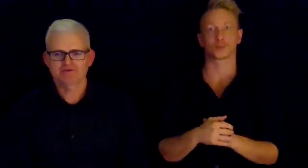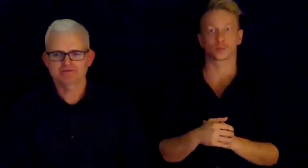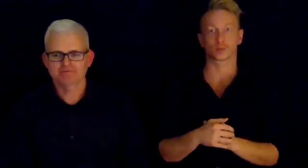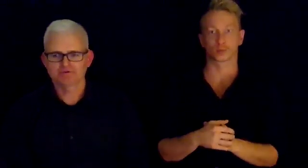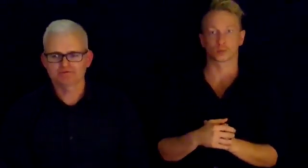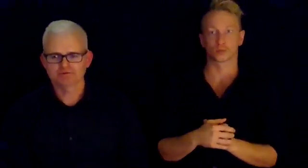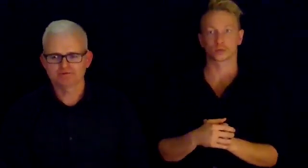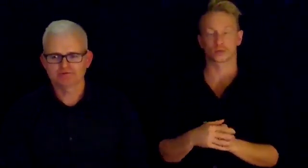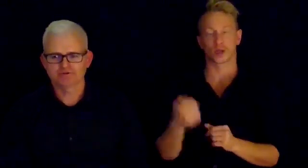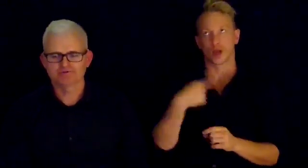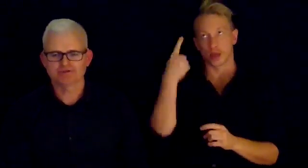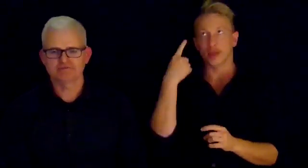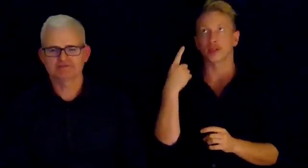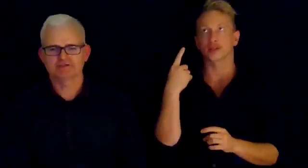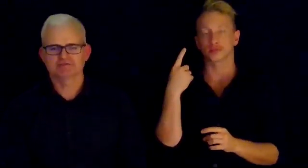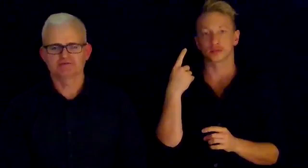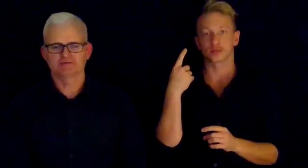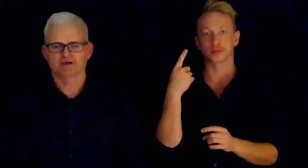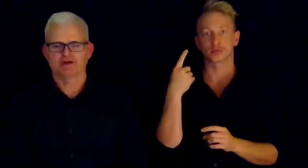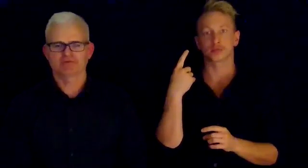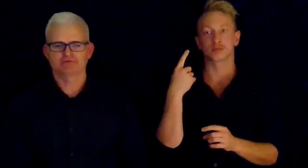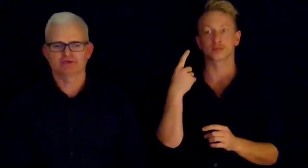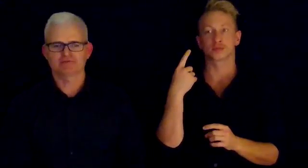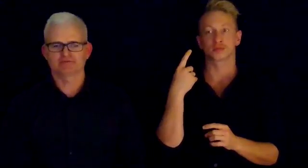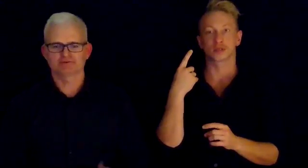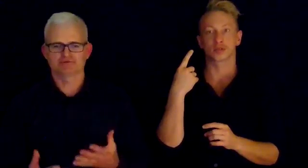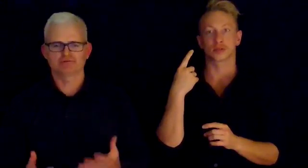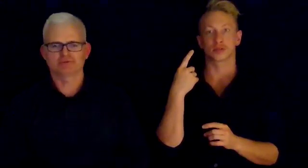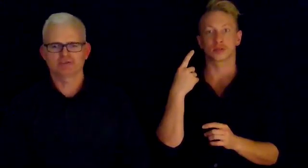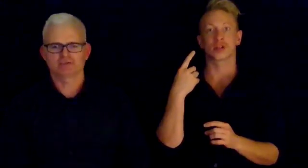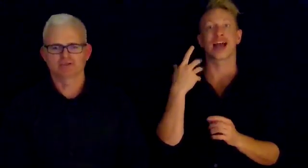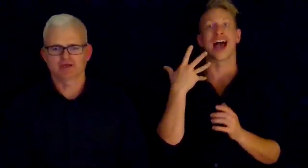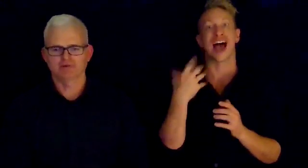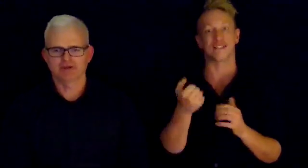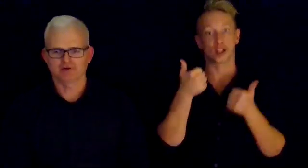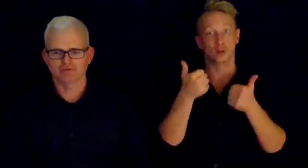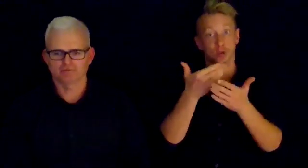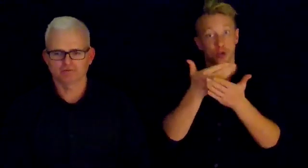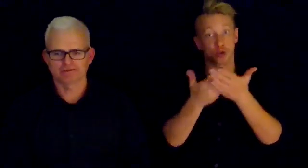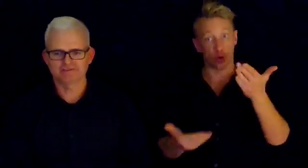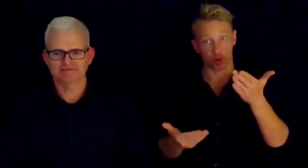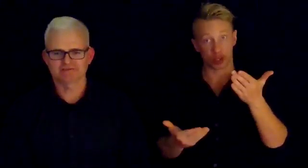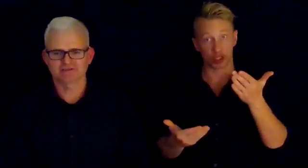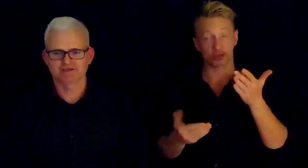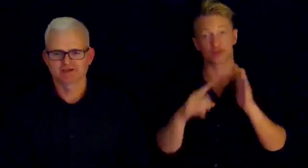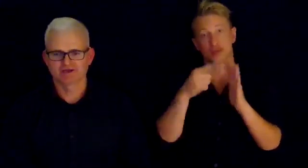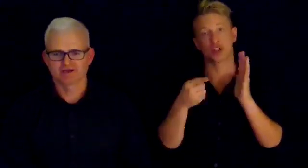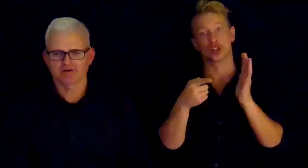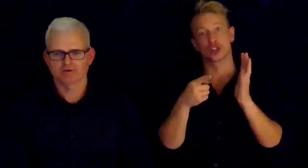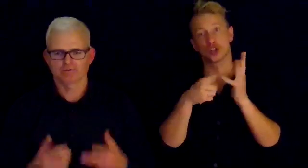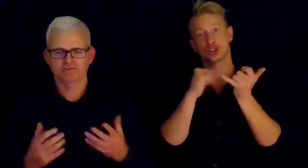I think it's important to, as Justin said, have a narrative or a story about what it is